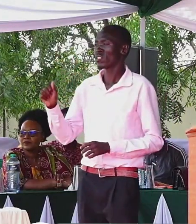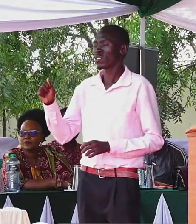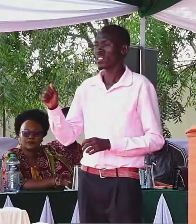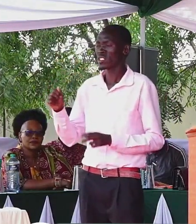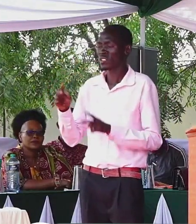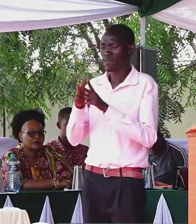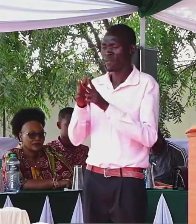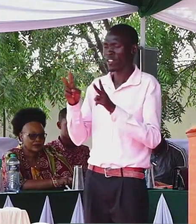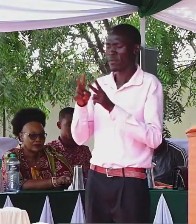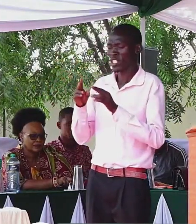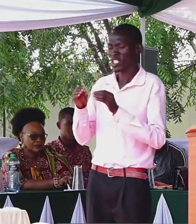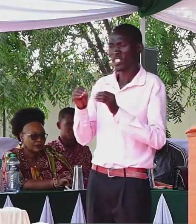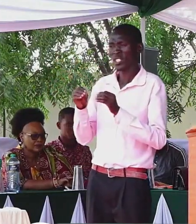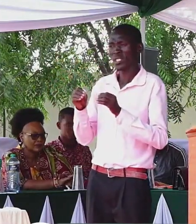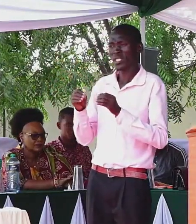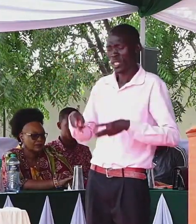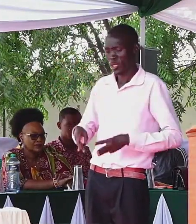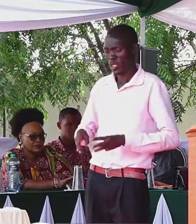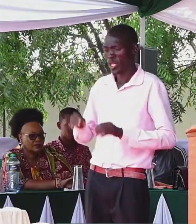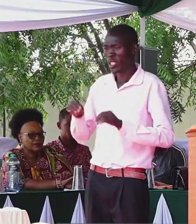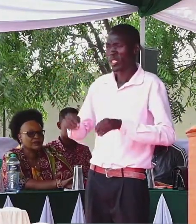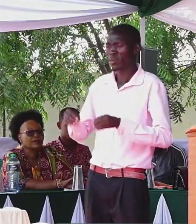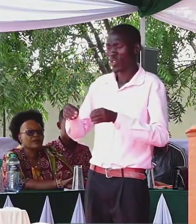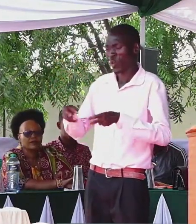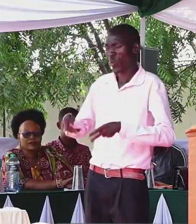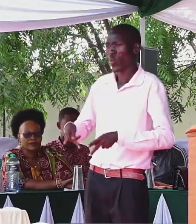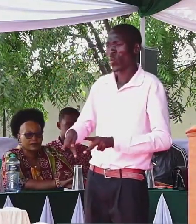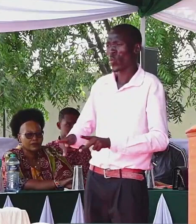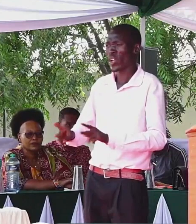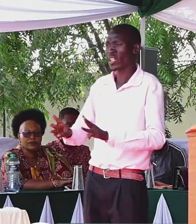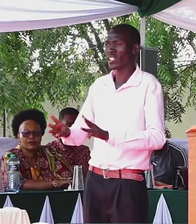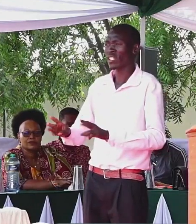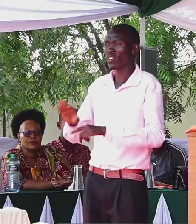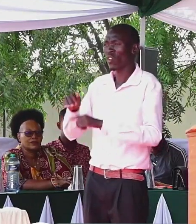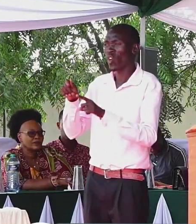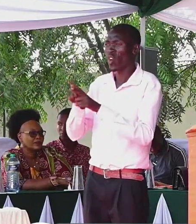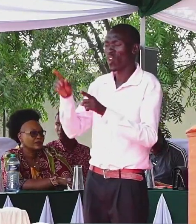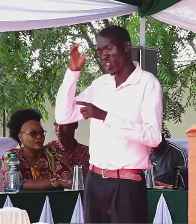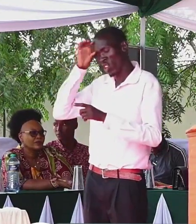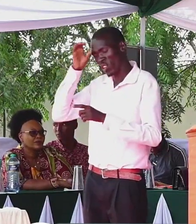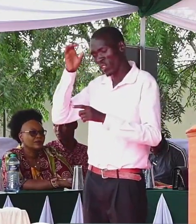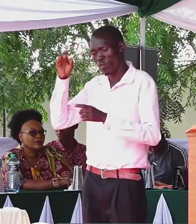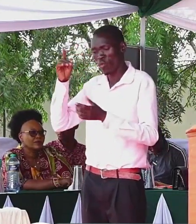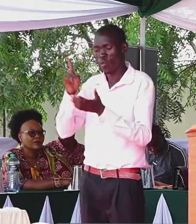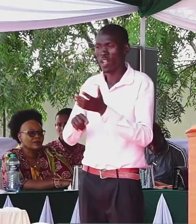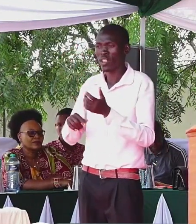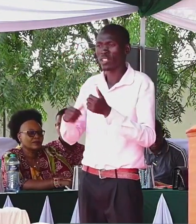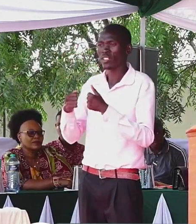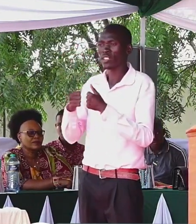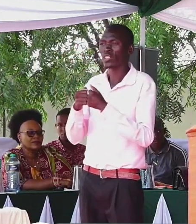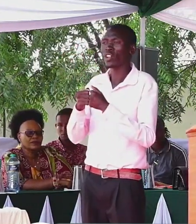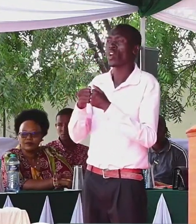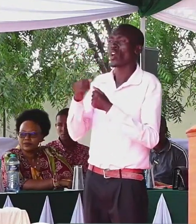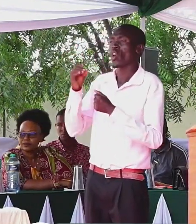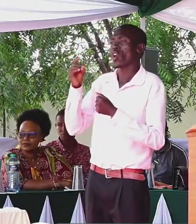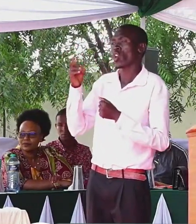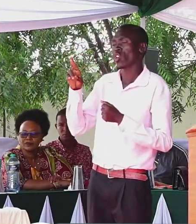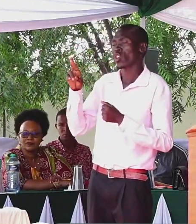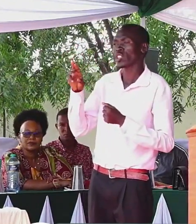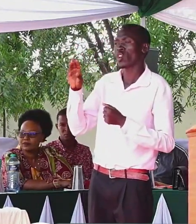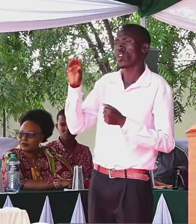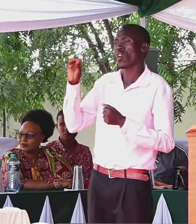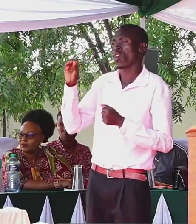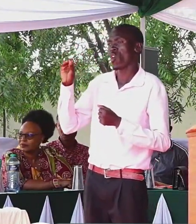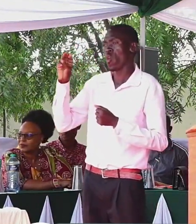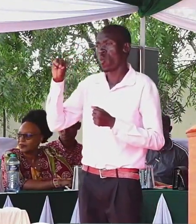very special way. Today I want to say thank you for recognizing what we have done, Dr. Mo. We really feel appreciated